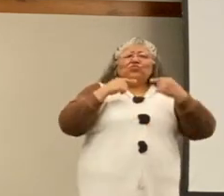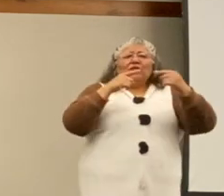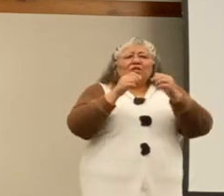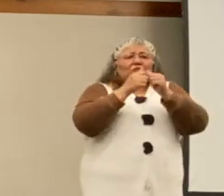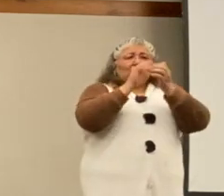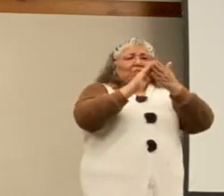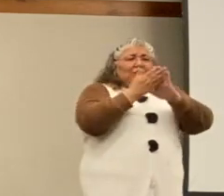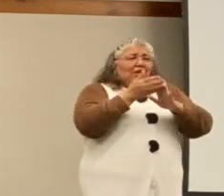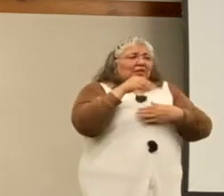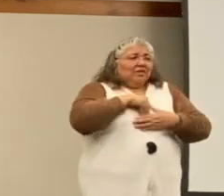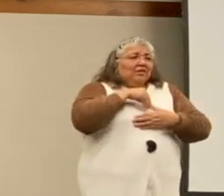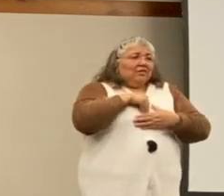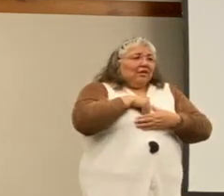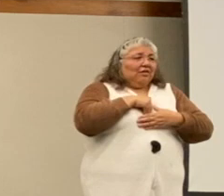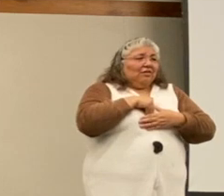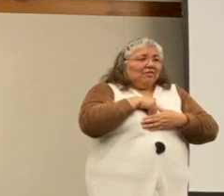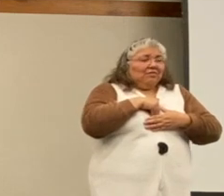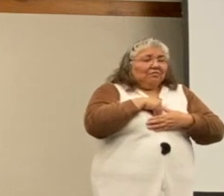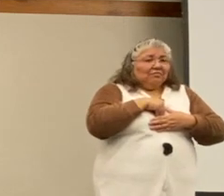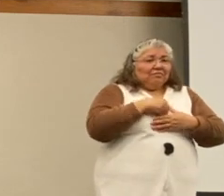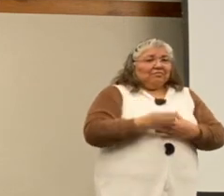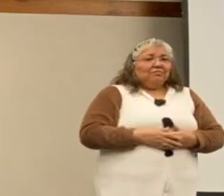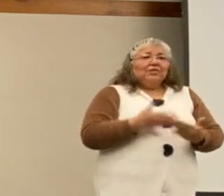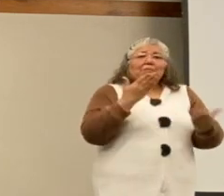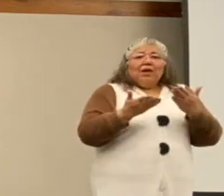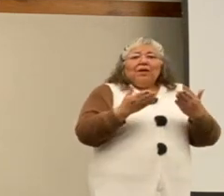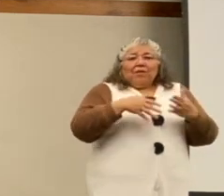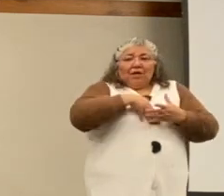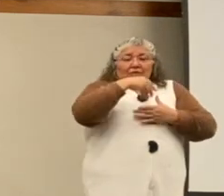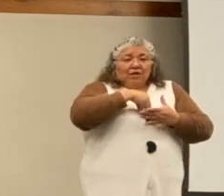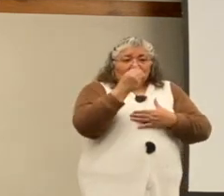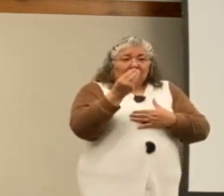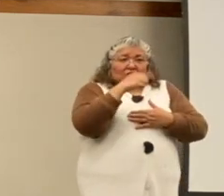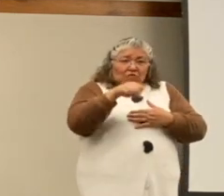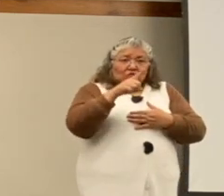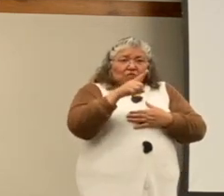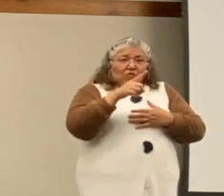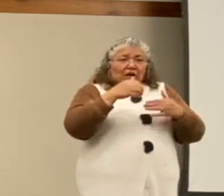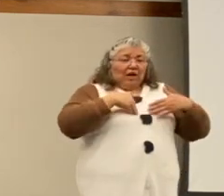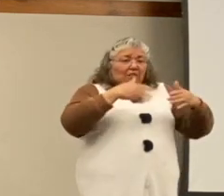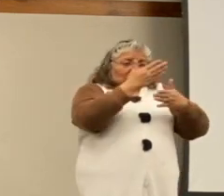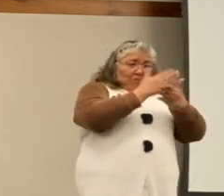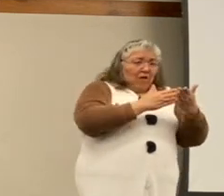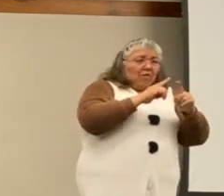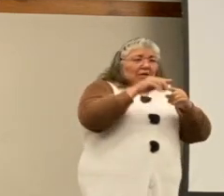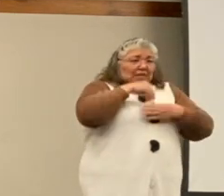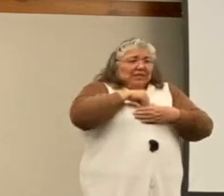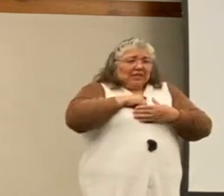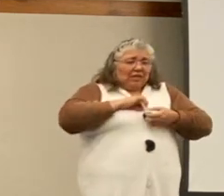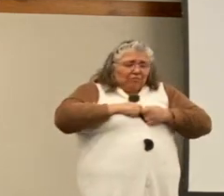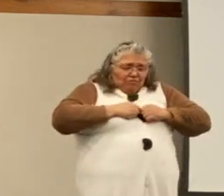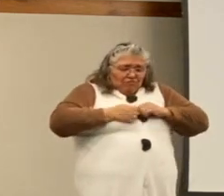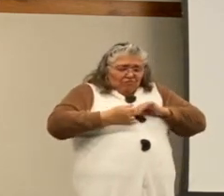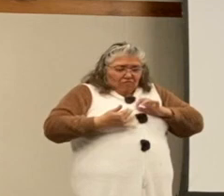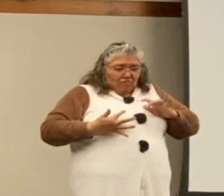peace inside of you. Maybe on the outside you play the part, but on the inside you're falling apart.